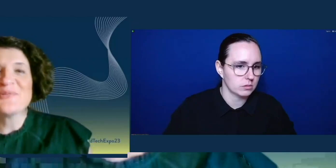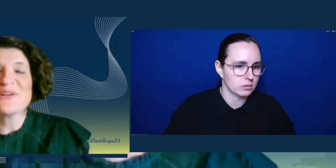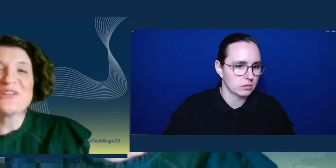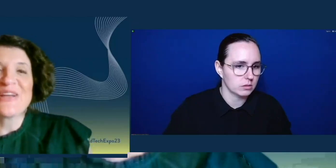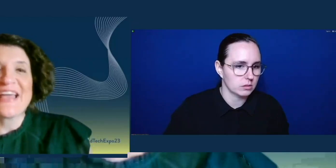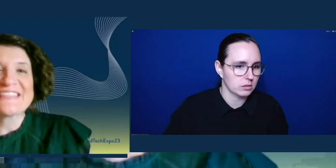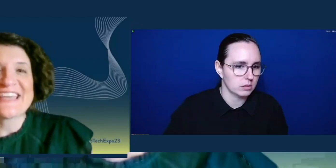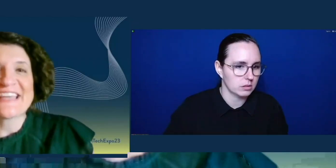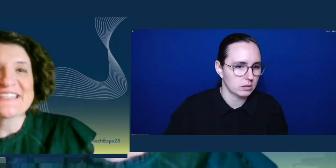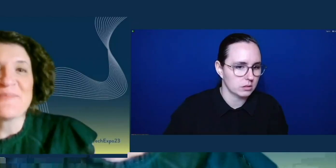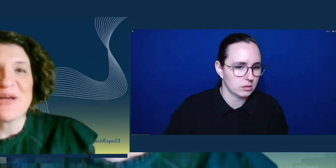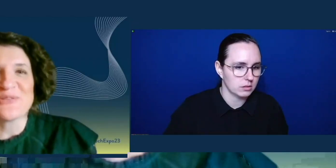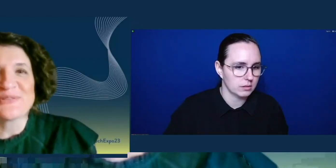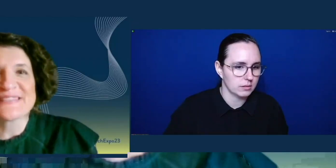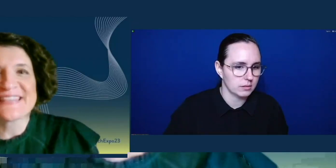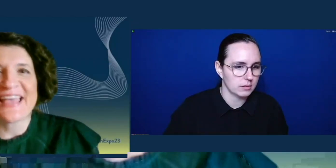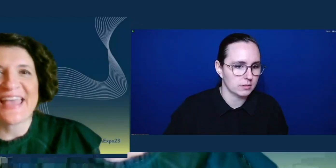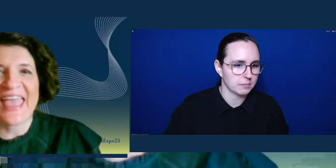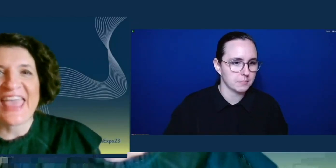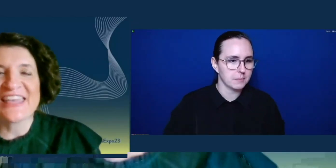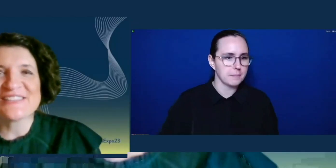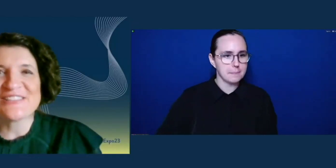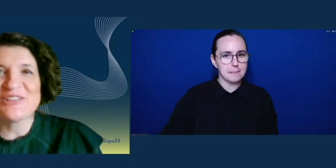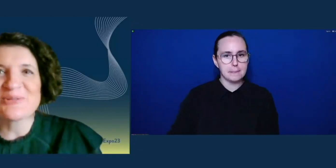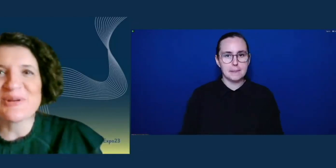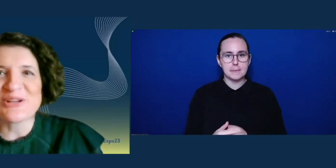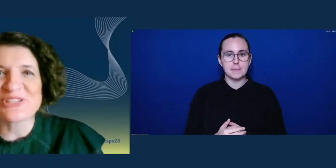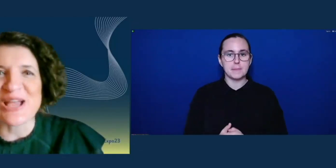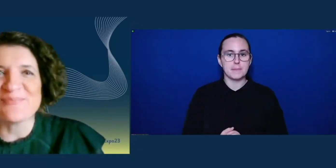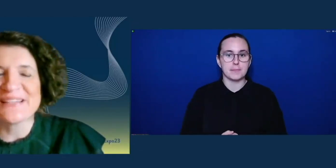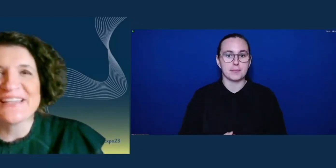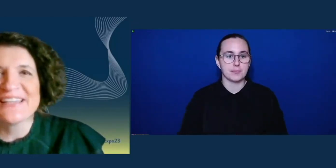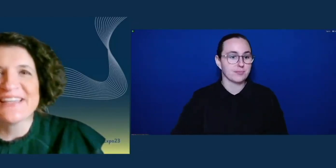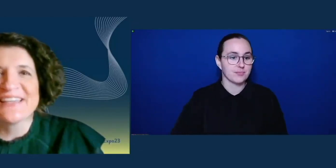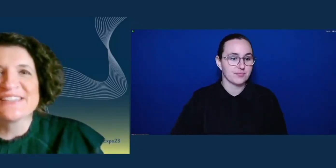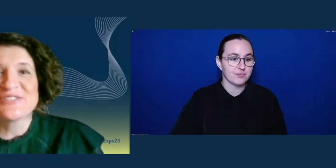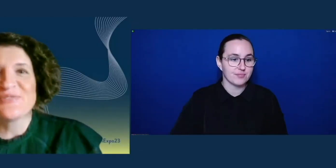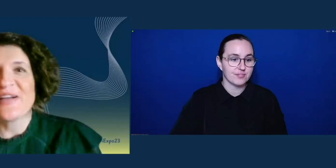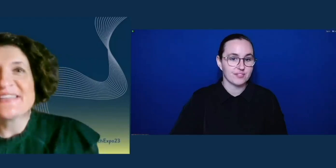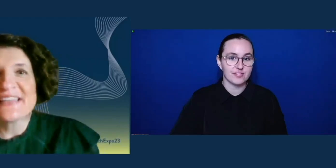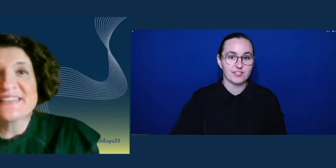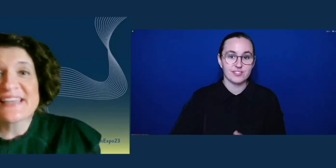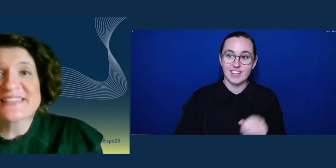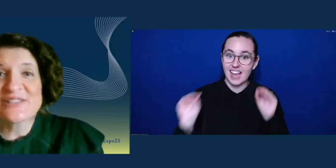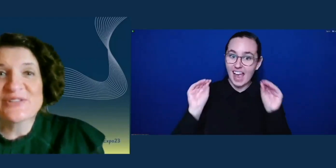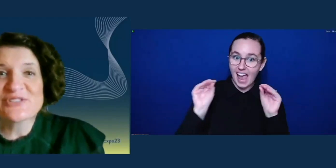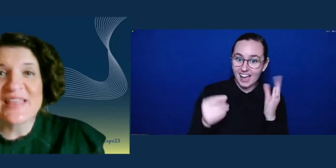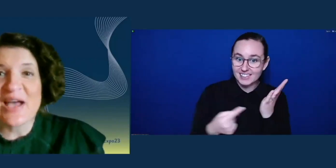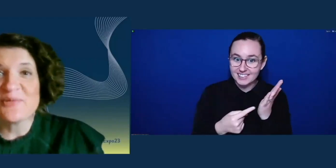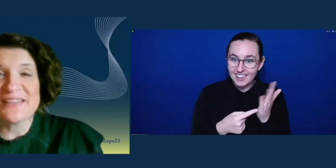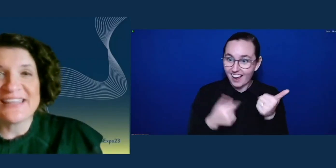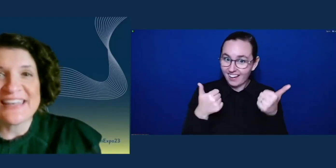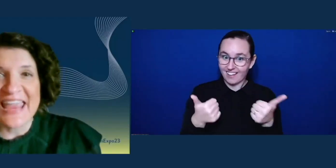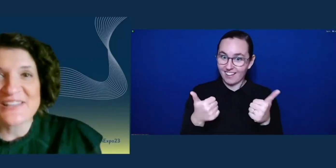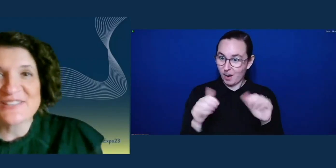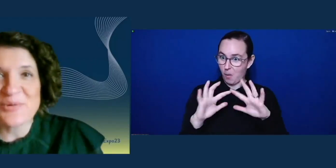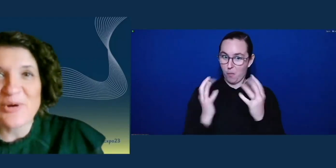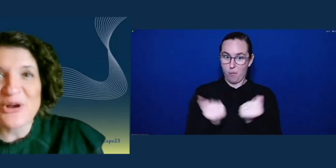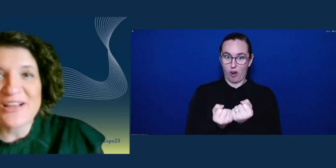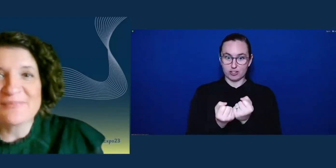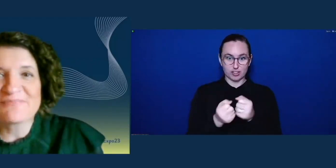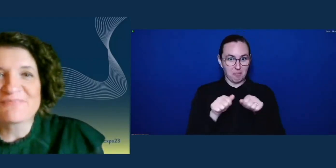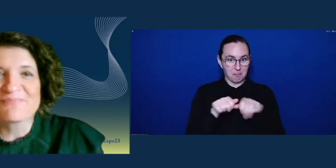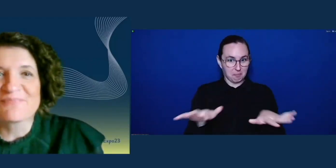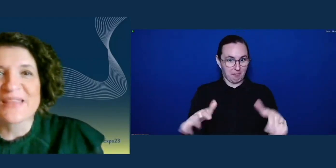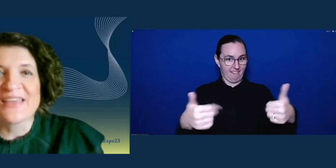How were your EdTech demos and your workshop? Did you find an EdTech solution that would enhance your